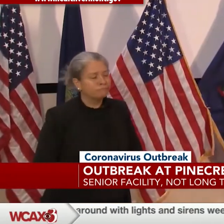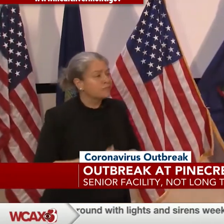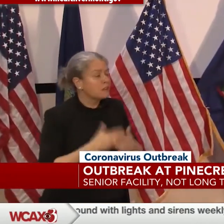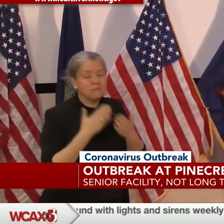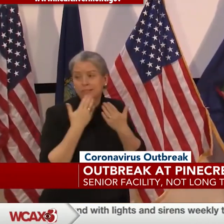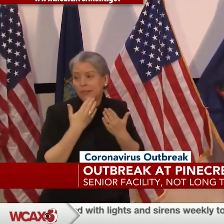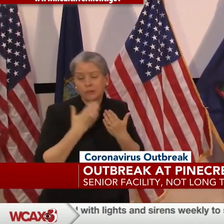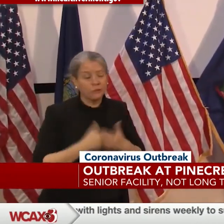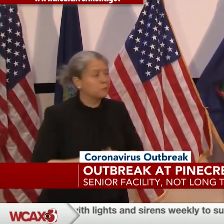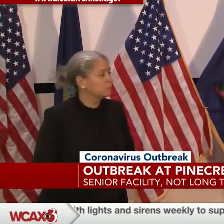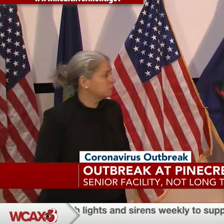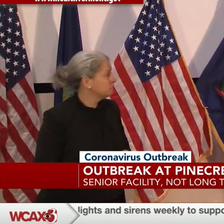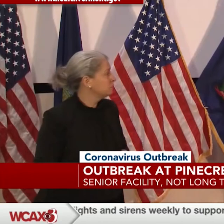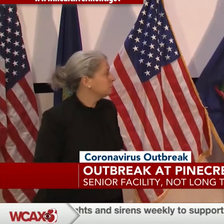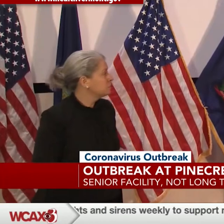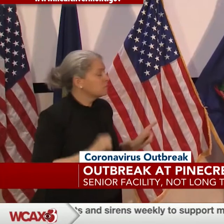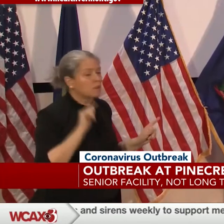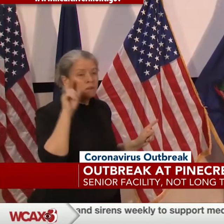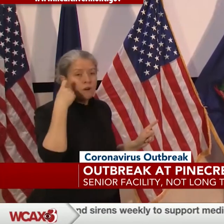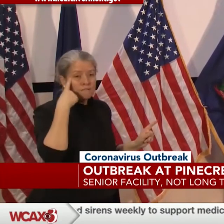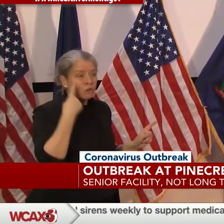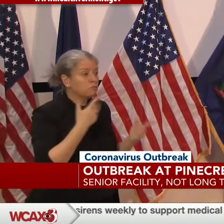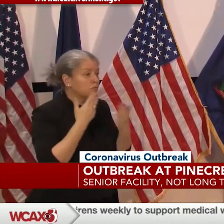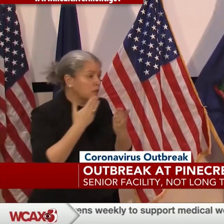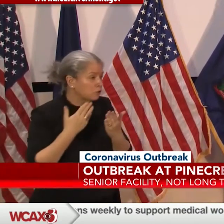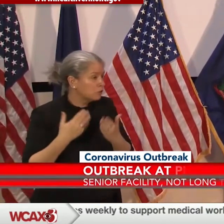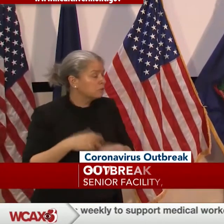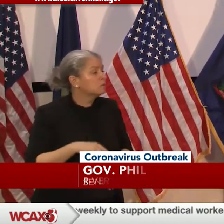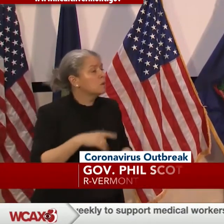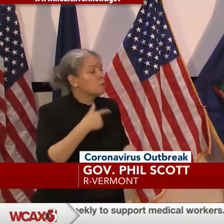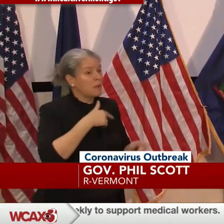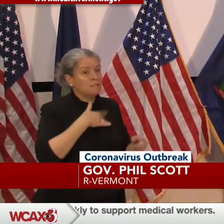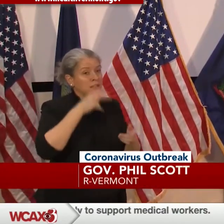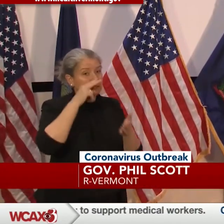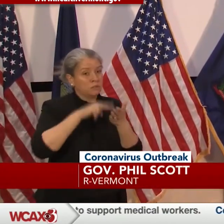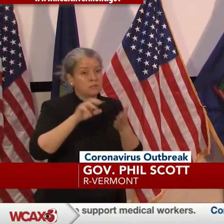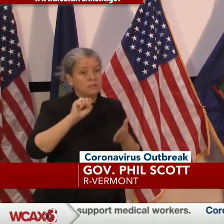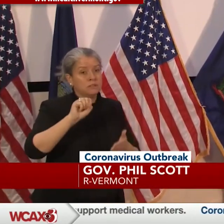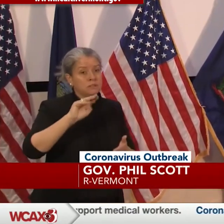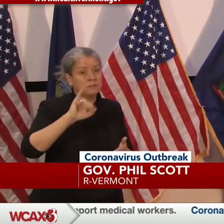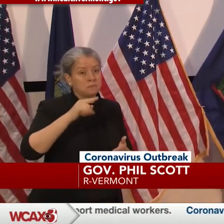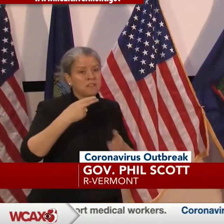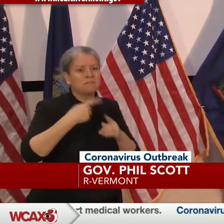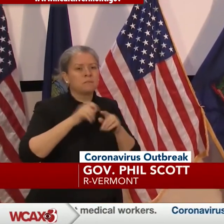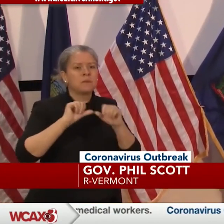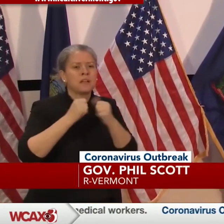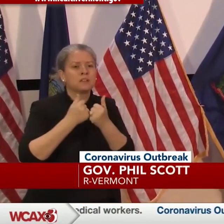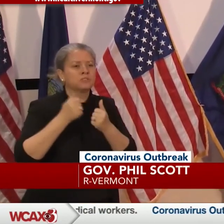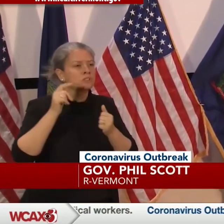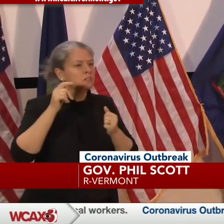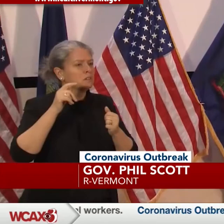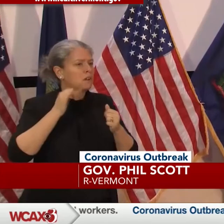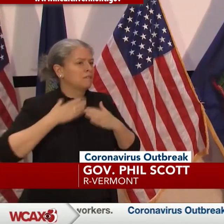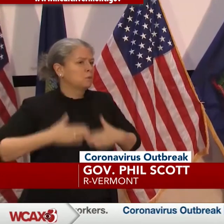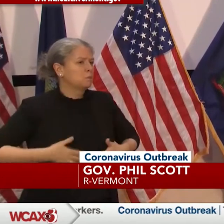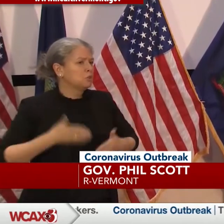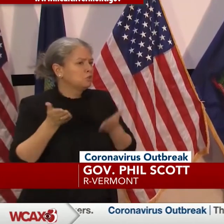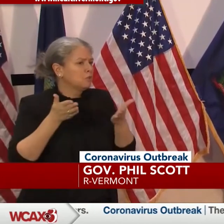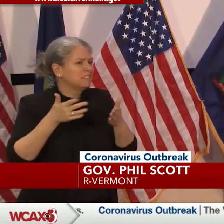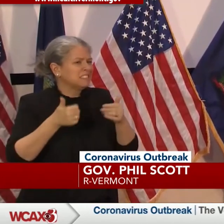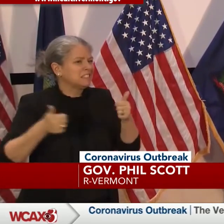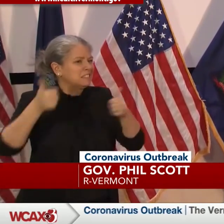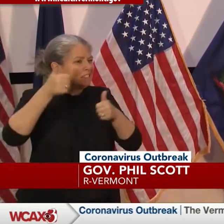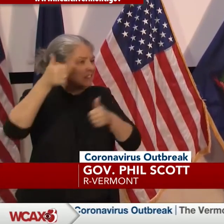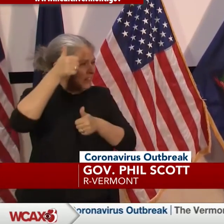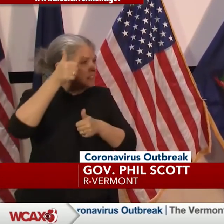Well, thank you very much. I just want to remind everyone, we have Secretary Smith, Agency of Human Services, on the phone, who will be answering